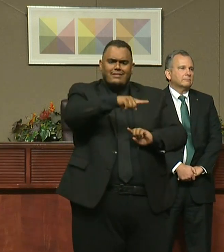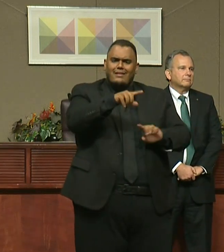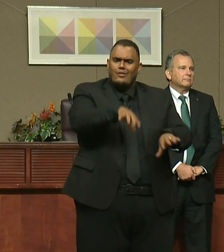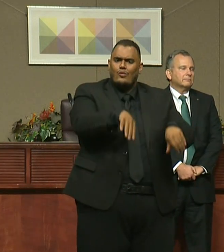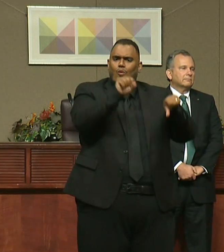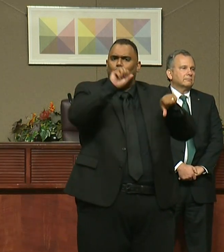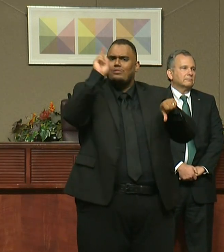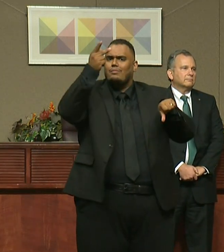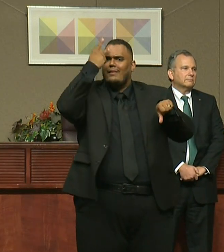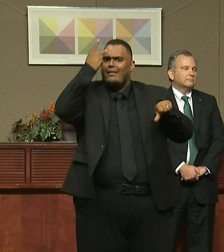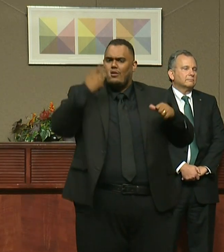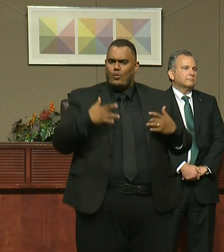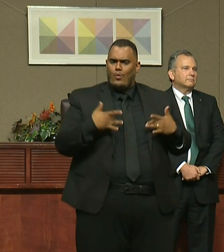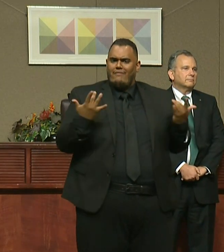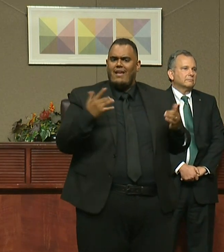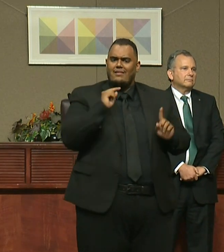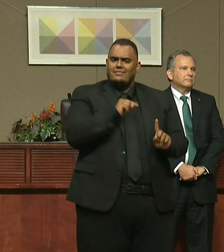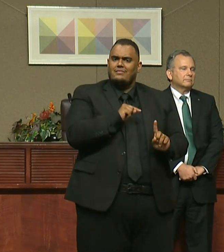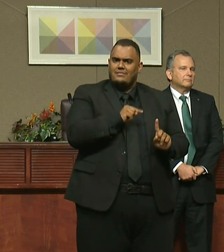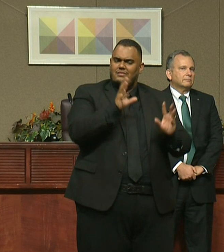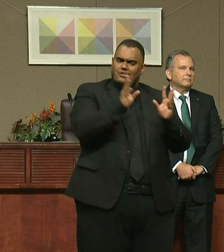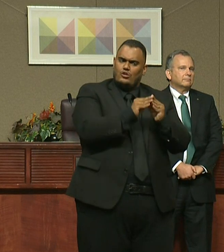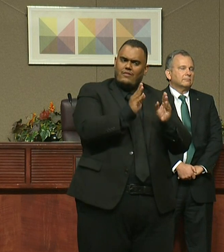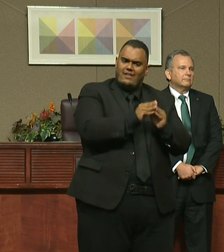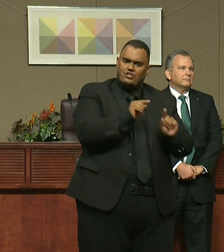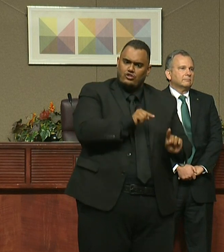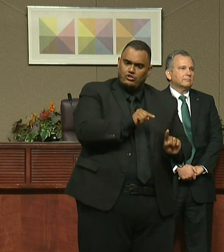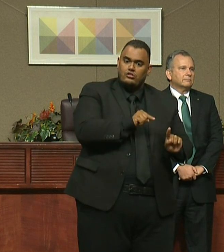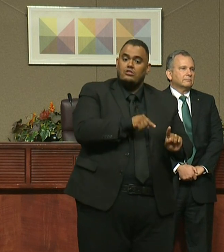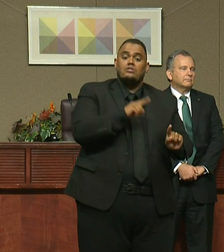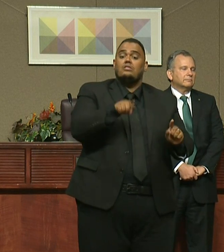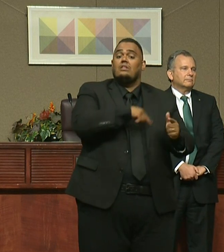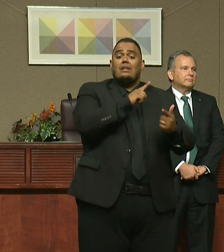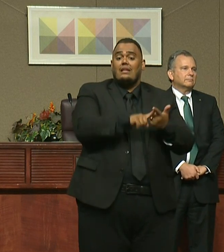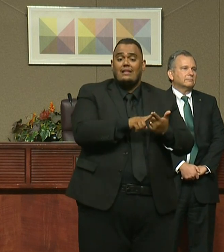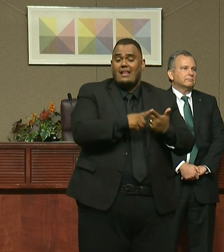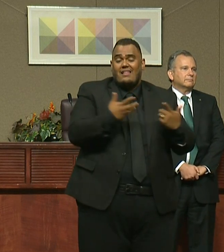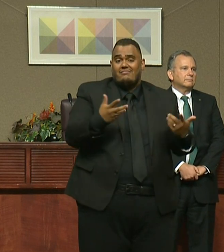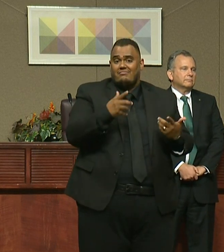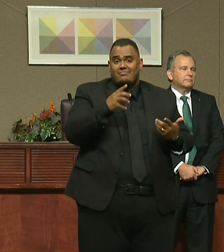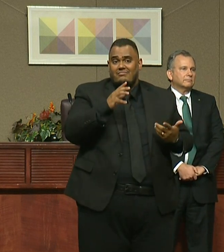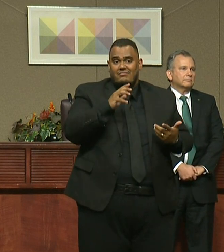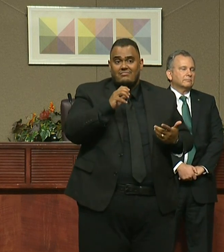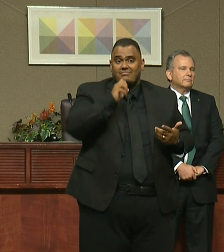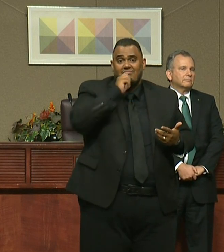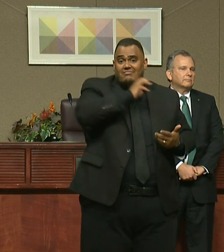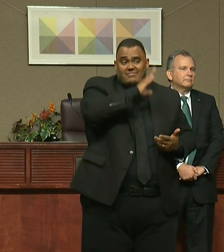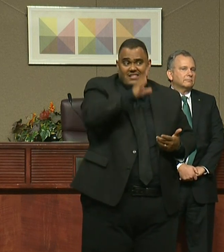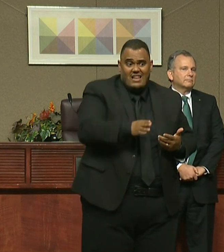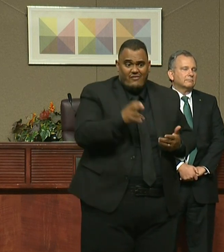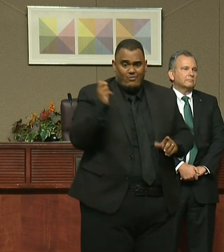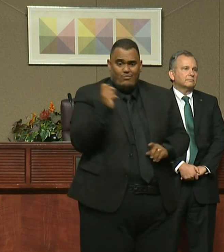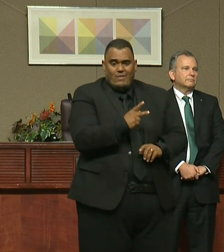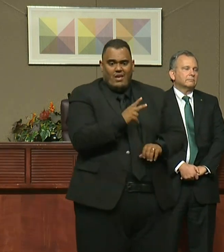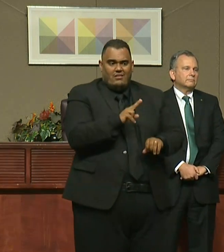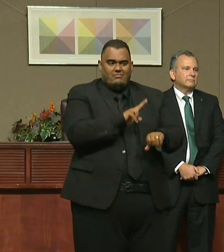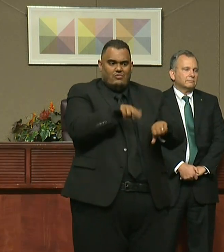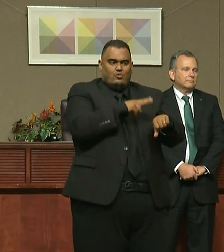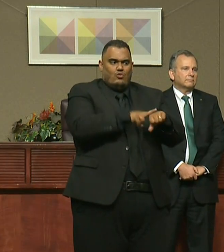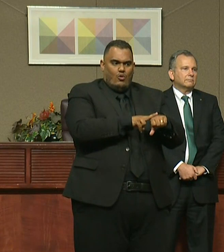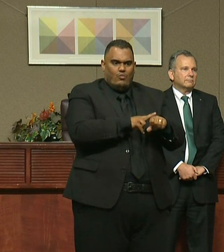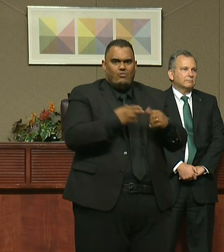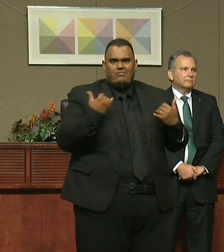conventions, and at the end of it, they were never made whole. And when we have an